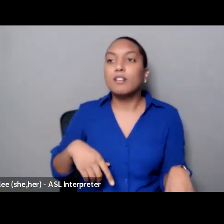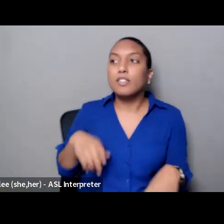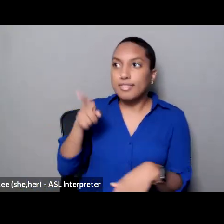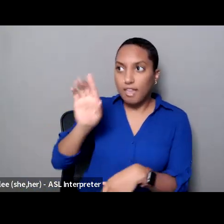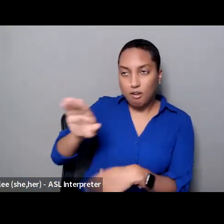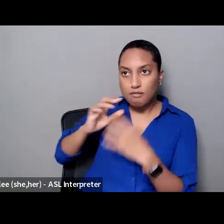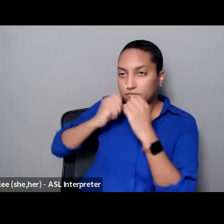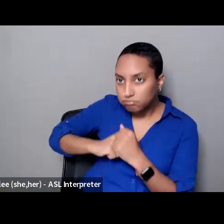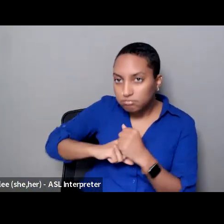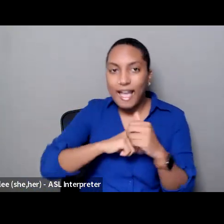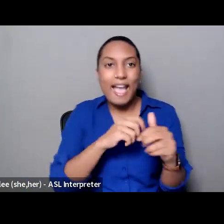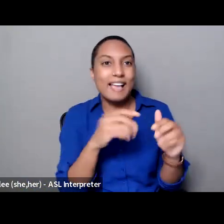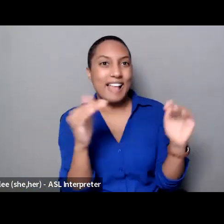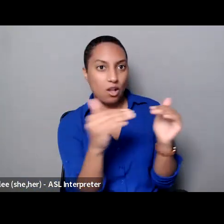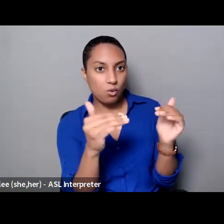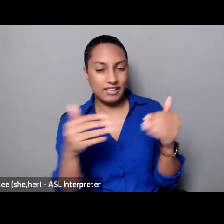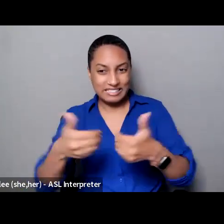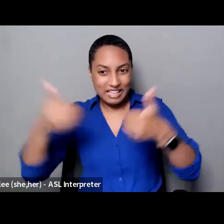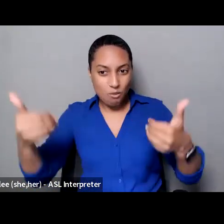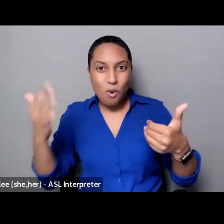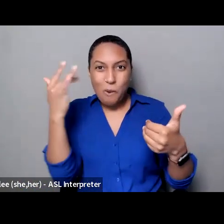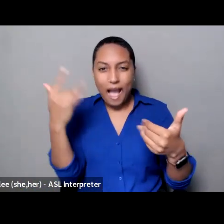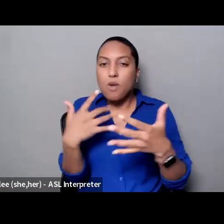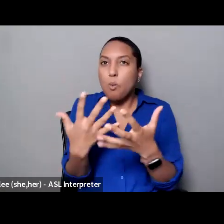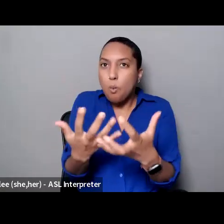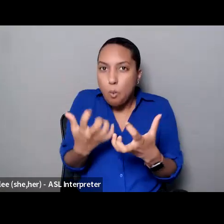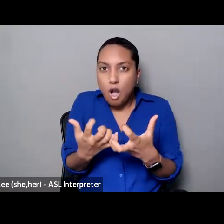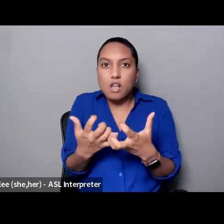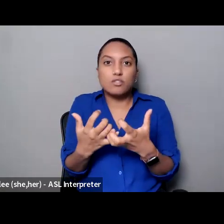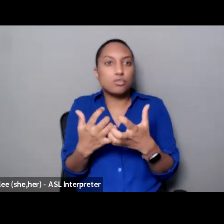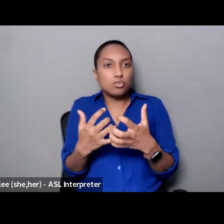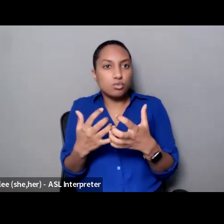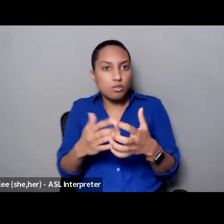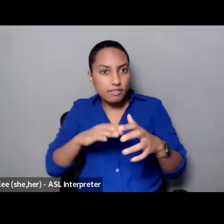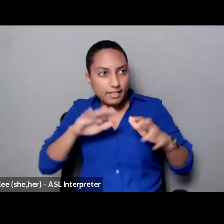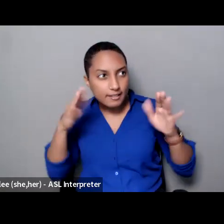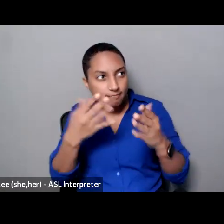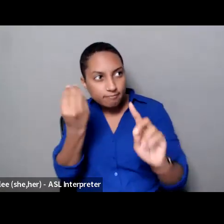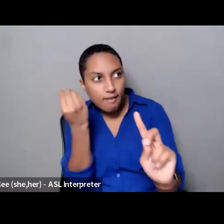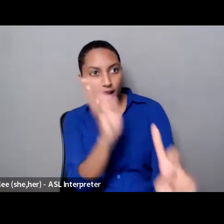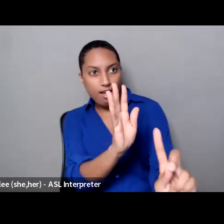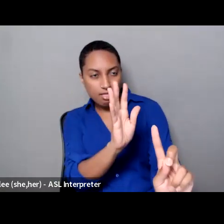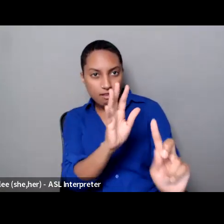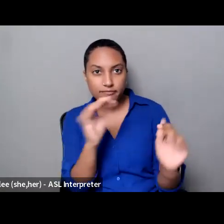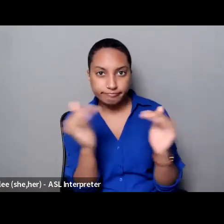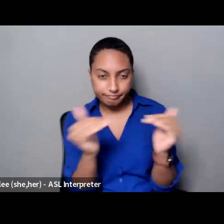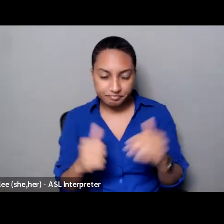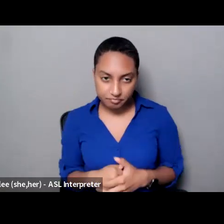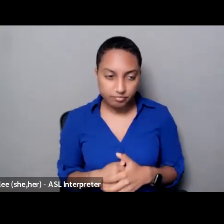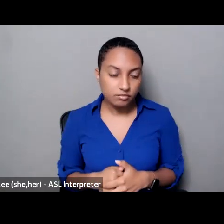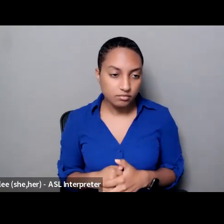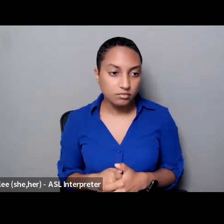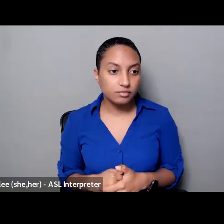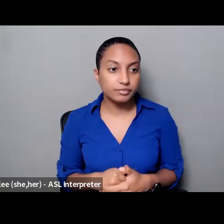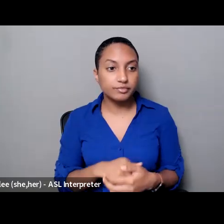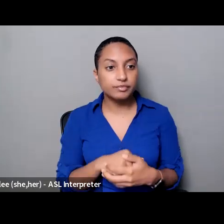organization. You want to also look at your current programs and the clients or consumers that you serve